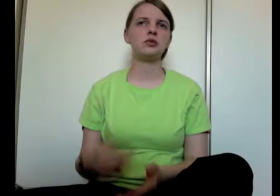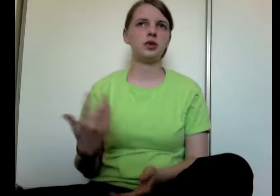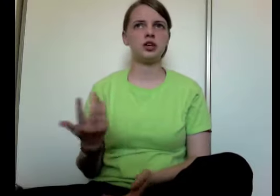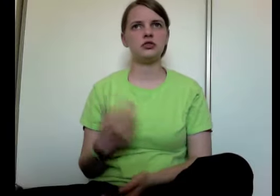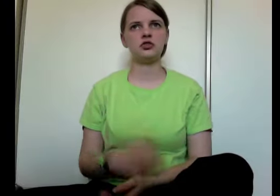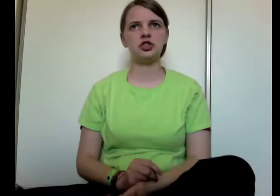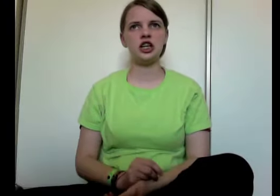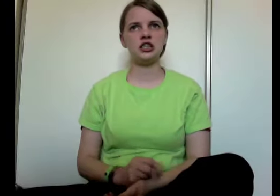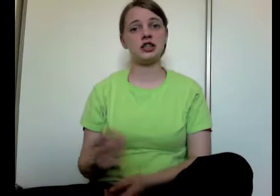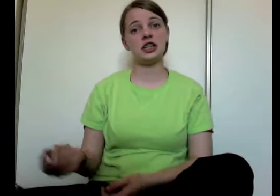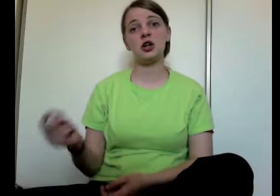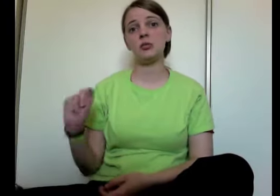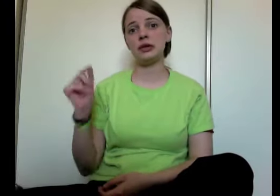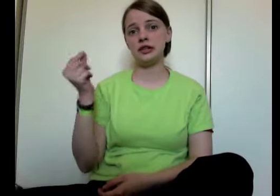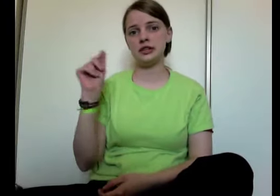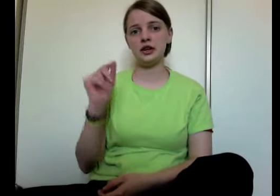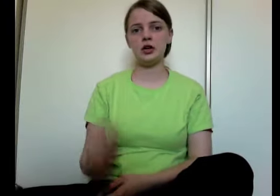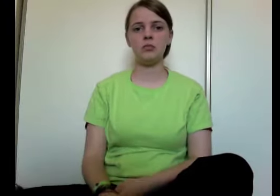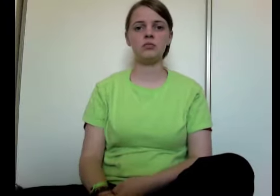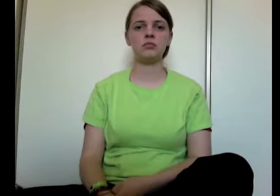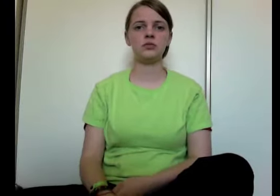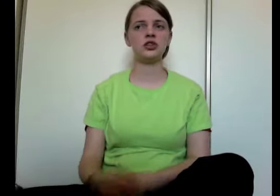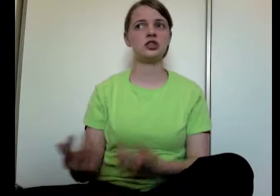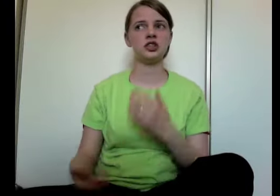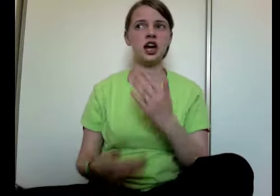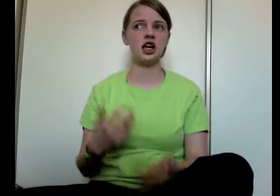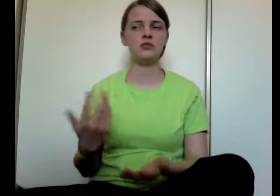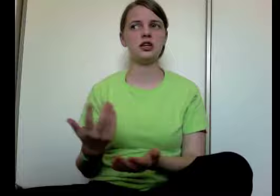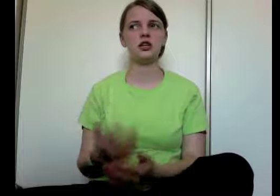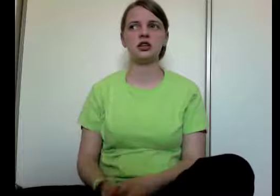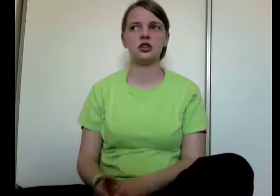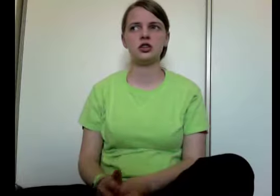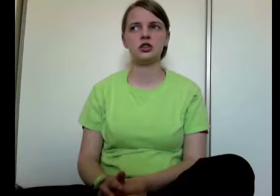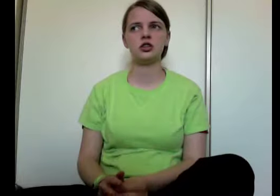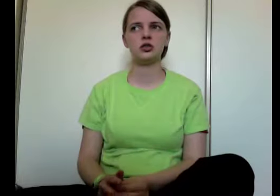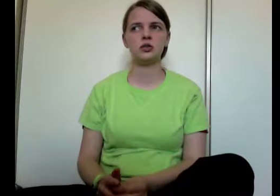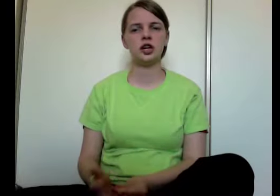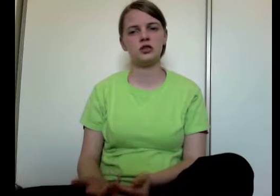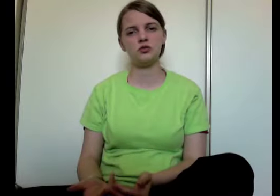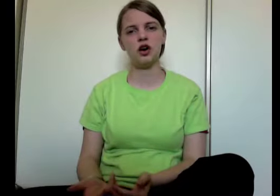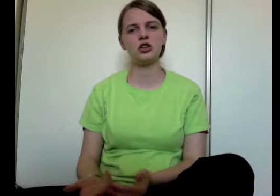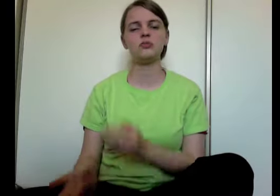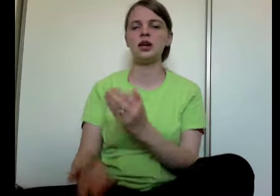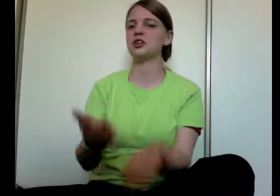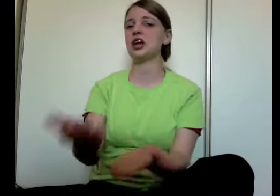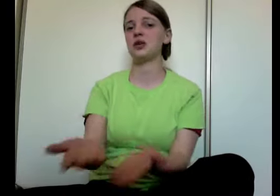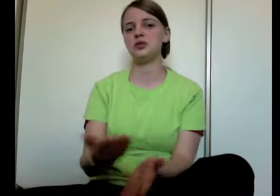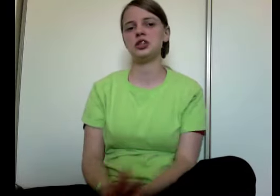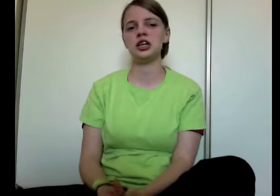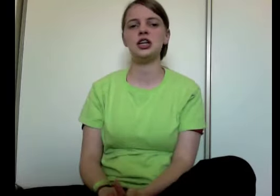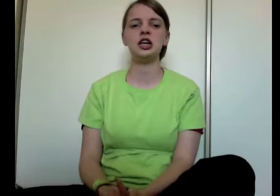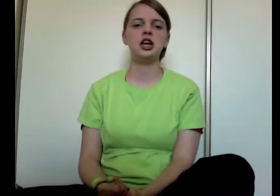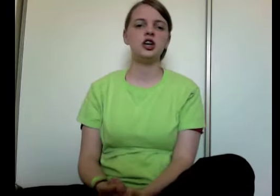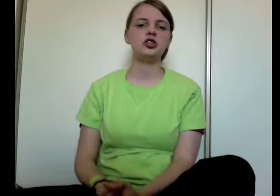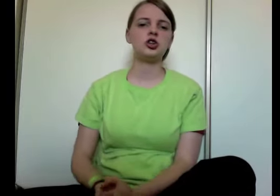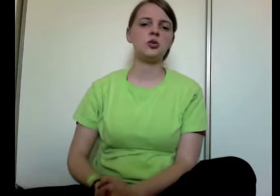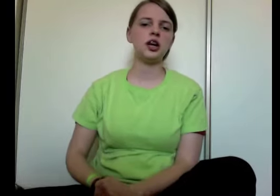want to change a little bit because of the timing could be kind of wrong depending on how you sign it. So what I did